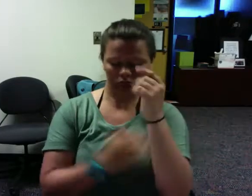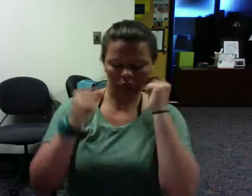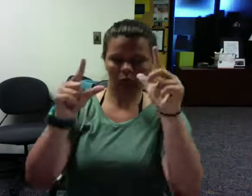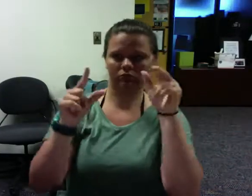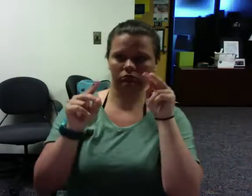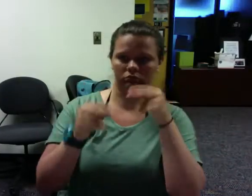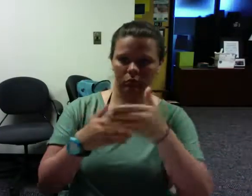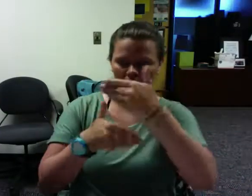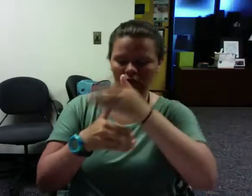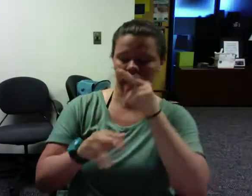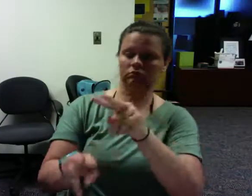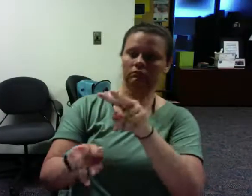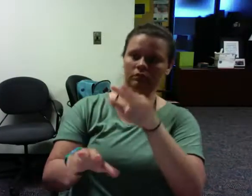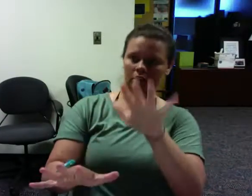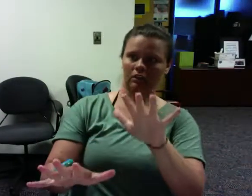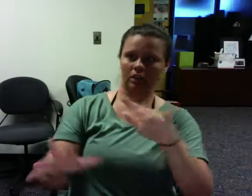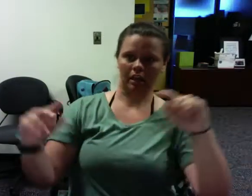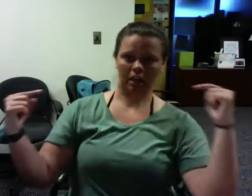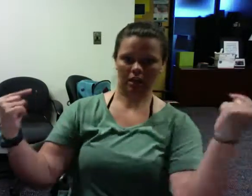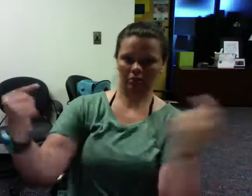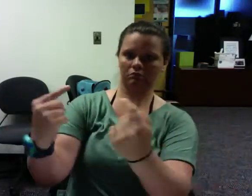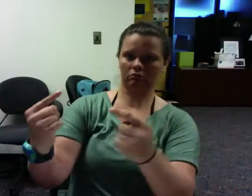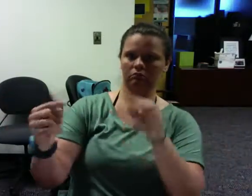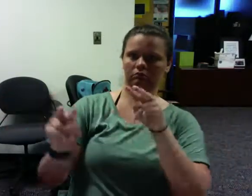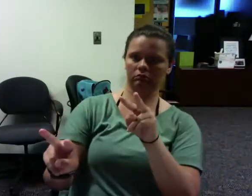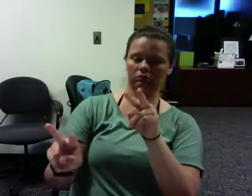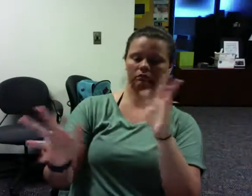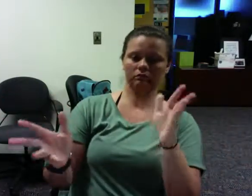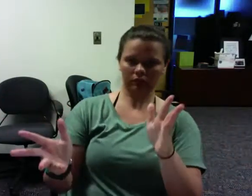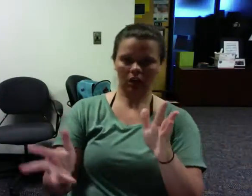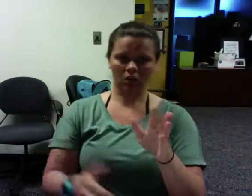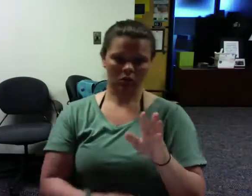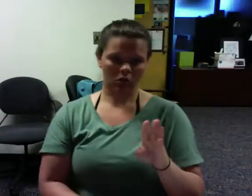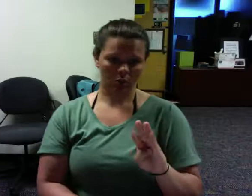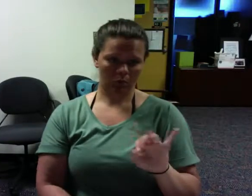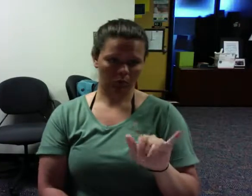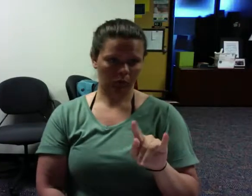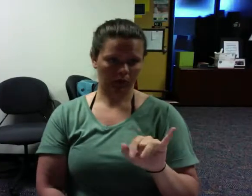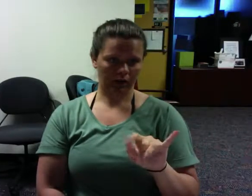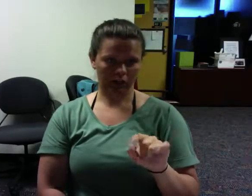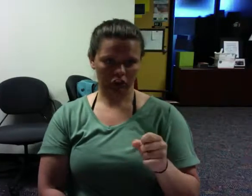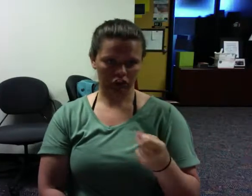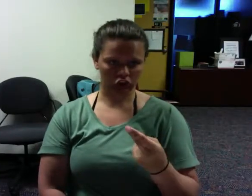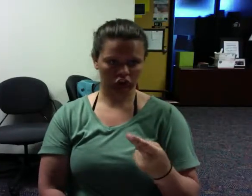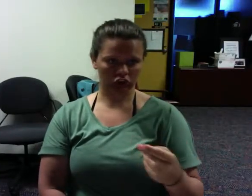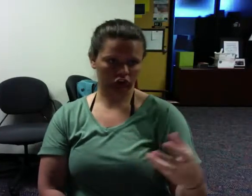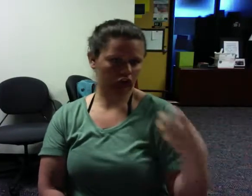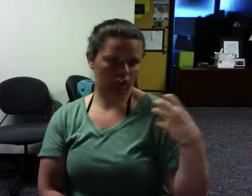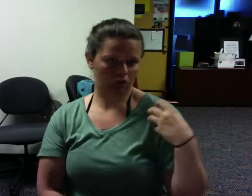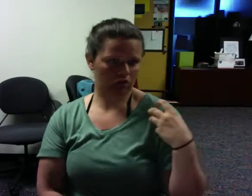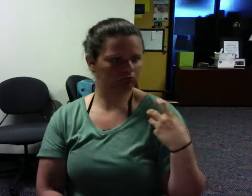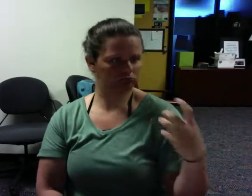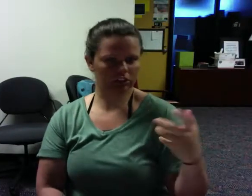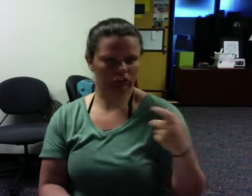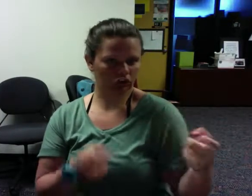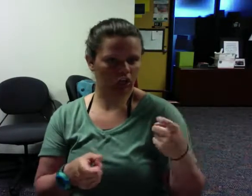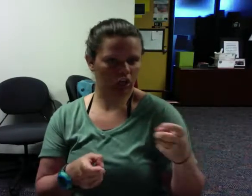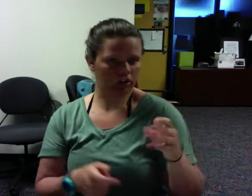Now, the British general who's in charge of Boston says, okay, we surrender, but if you don't let us leave